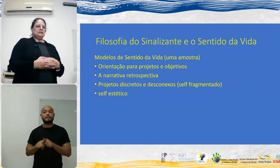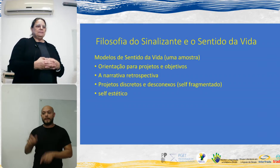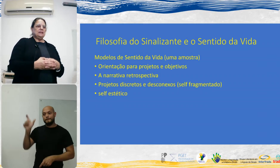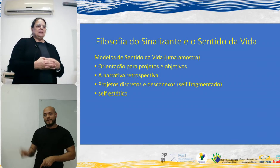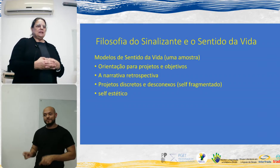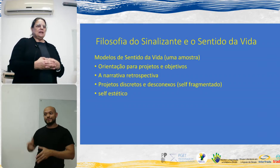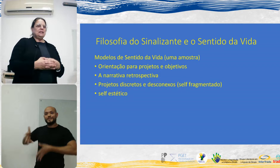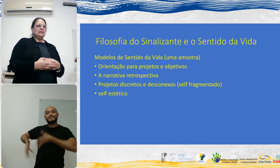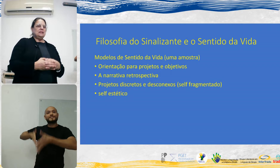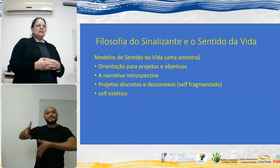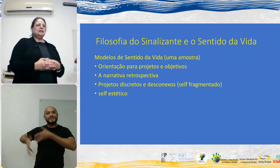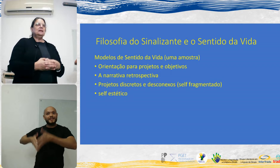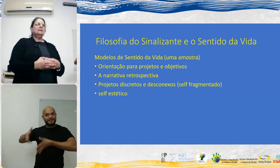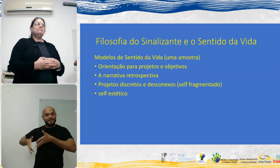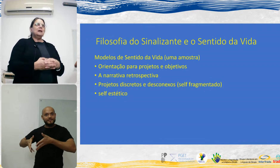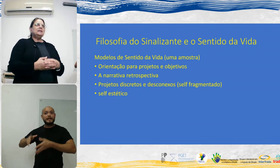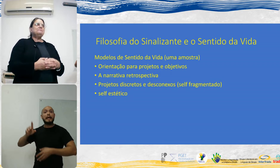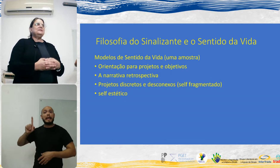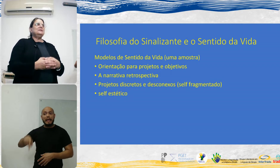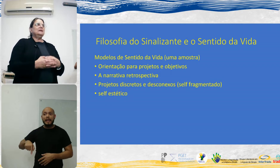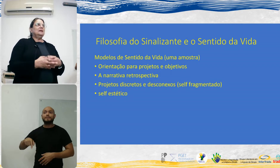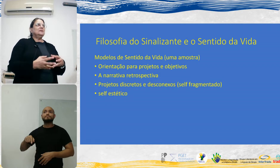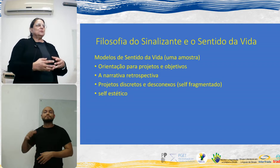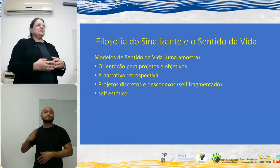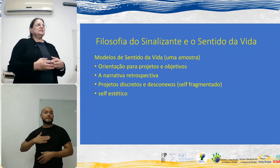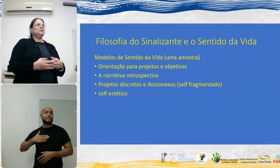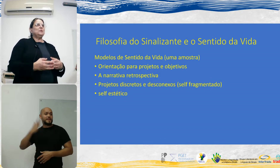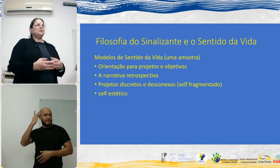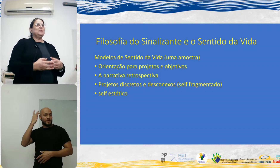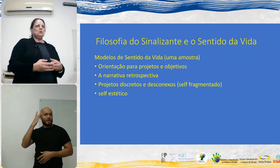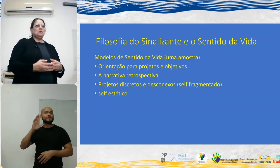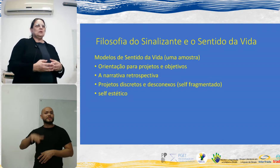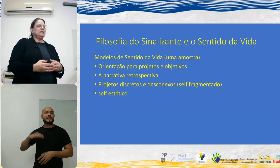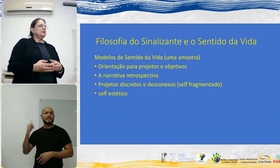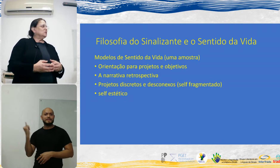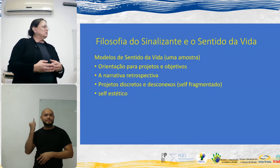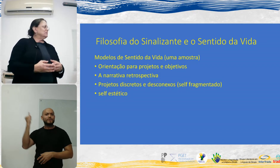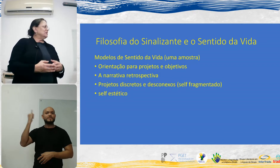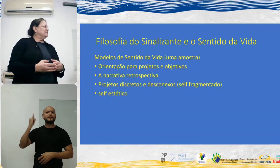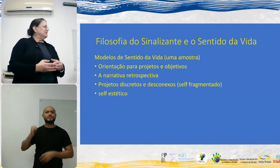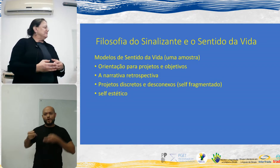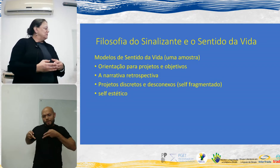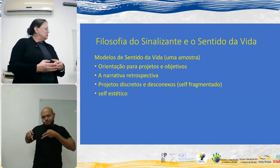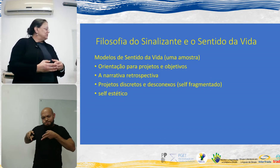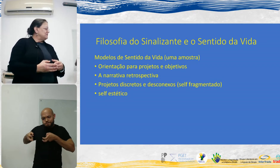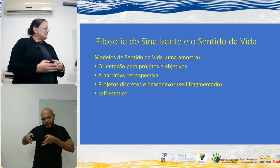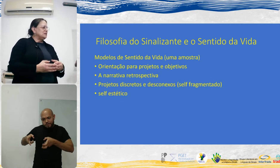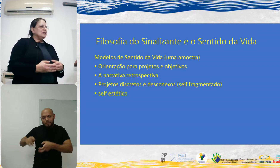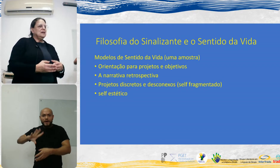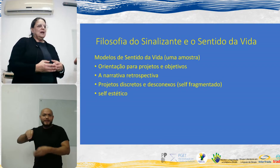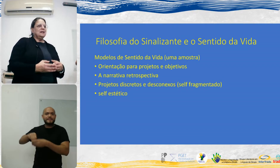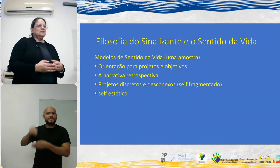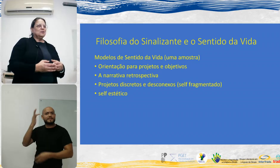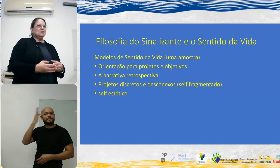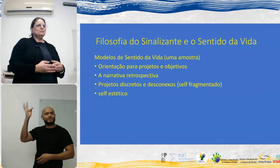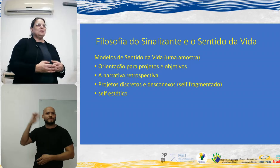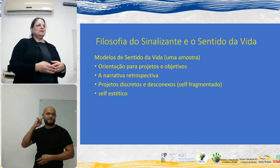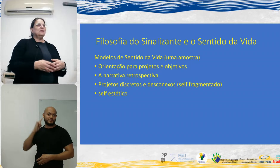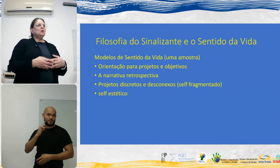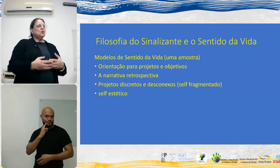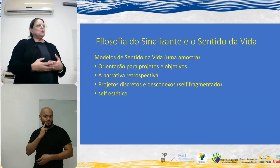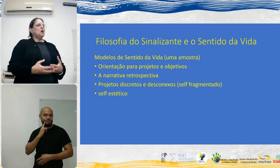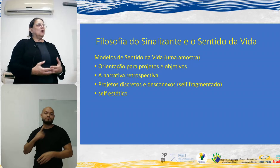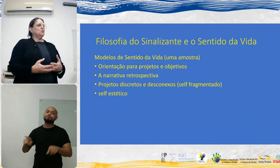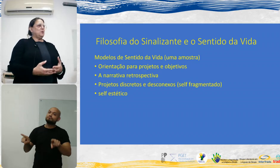is something that I think might be interesting to explore in terms of deaf philosophy and in terms